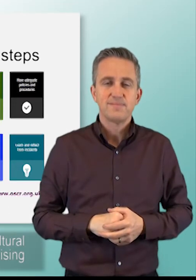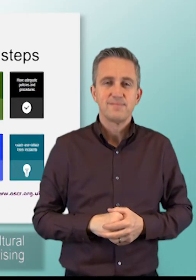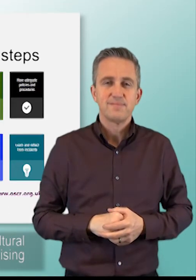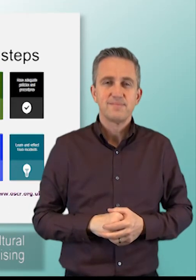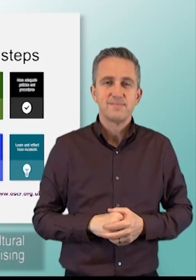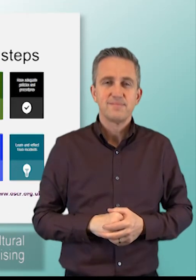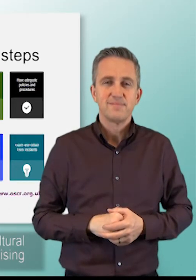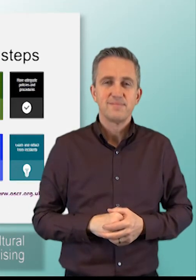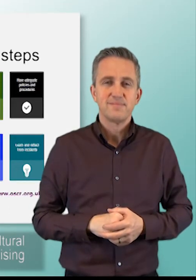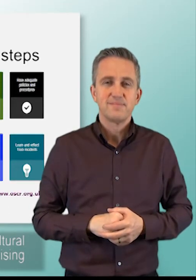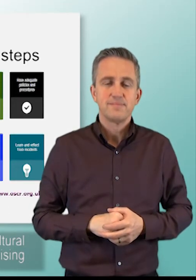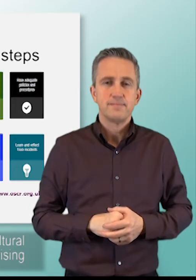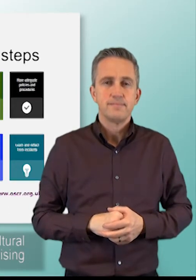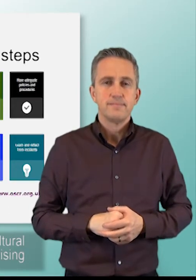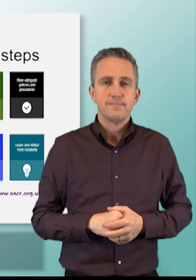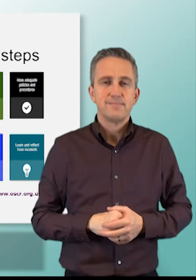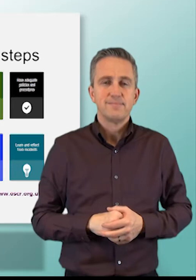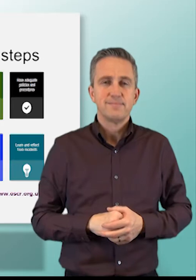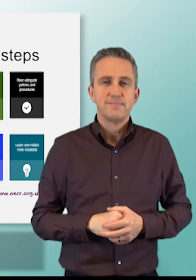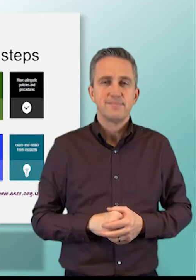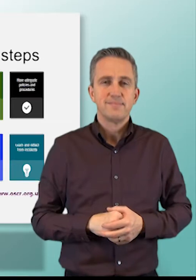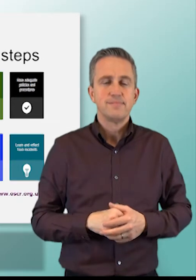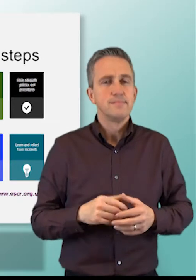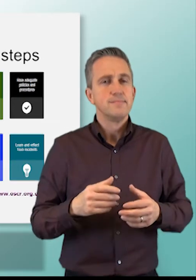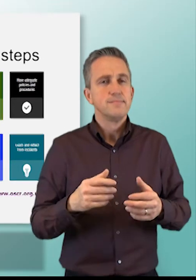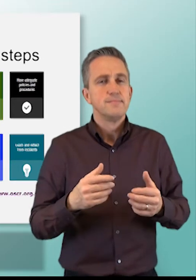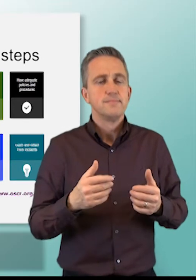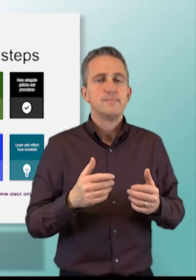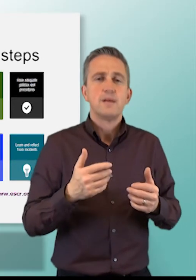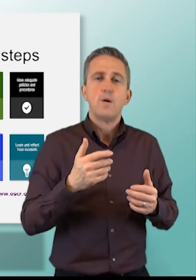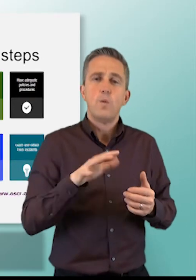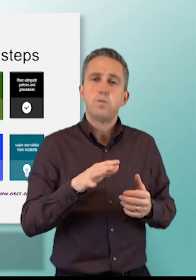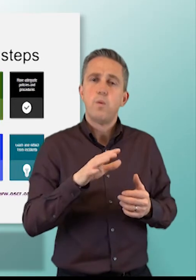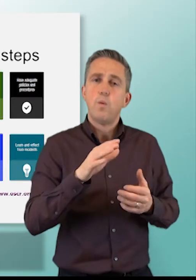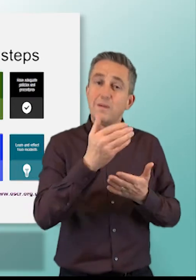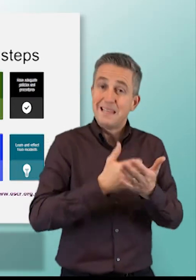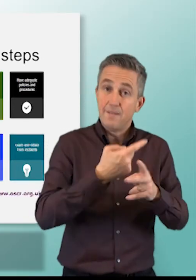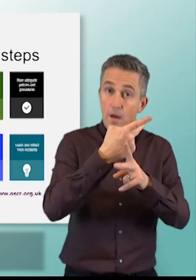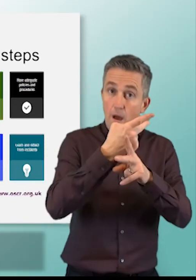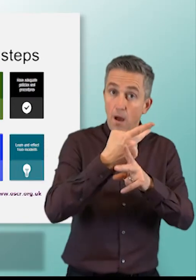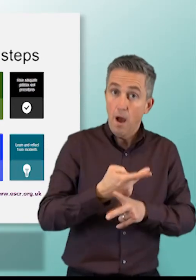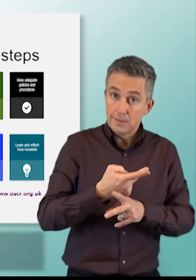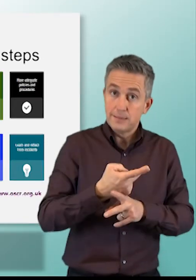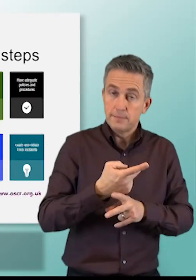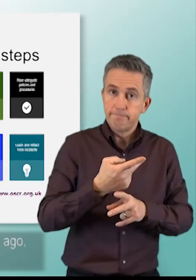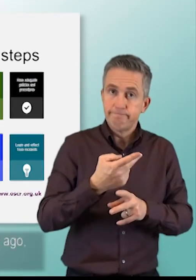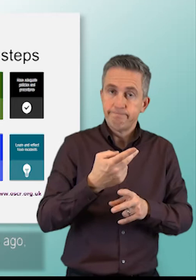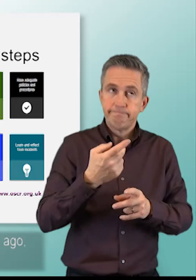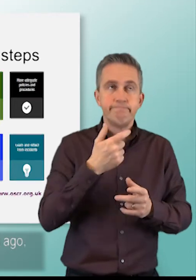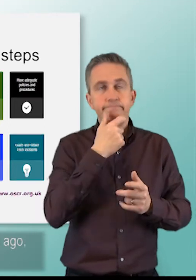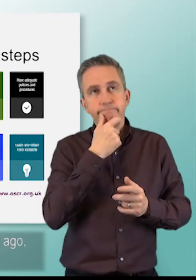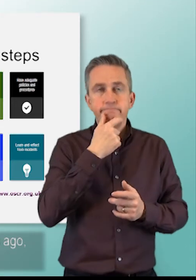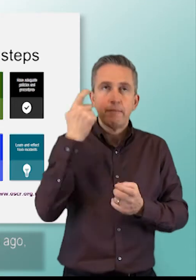is making sure that you have good concern-raising policies. And this is true for anything. It's particularly true for safeguarding. But